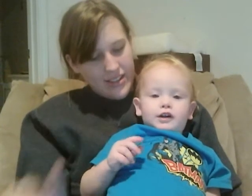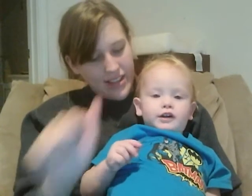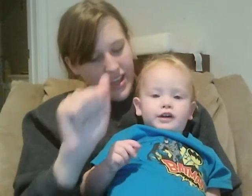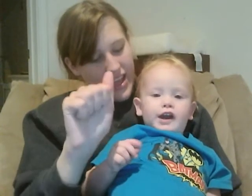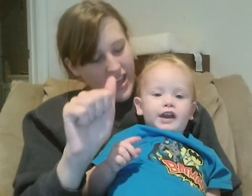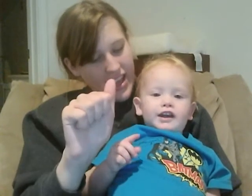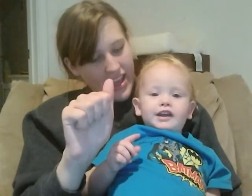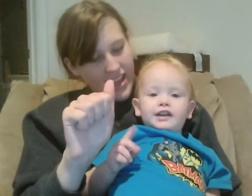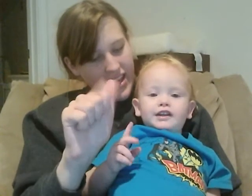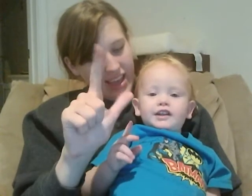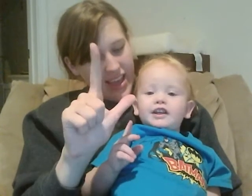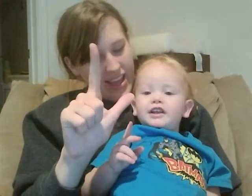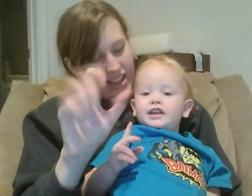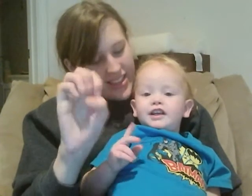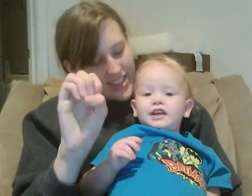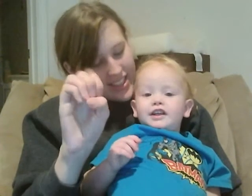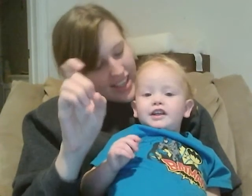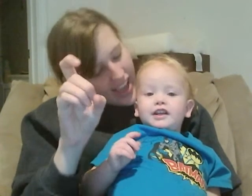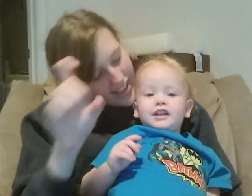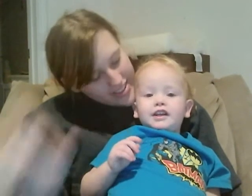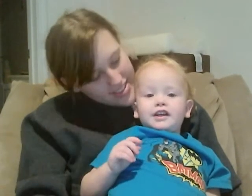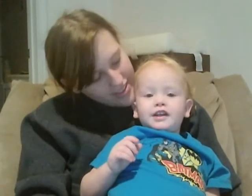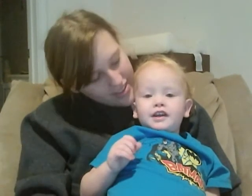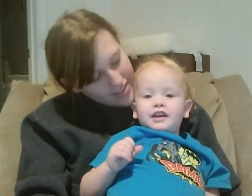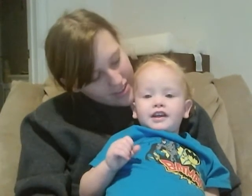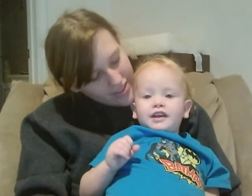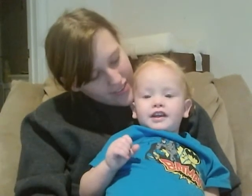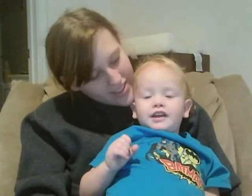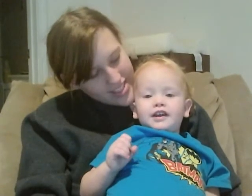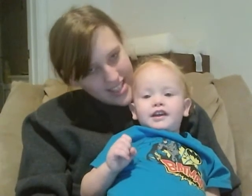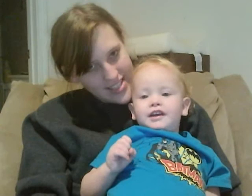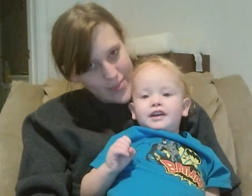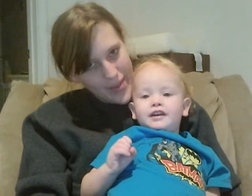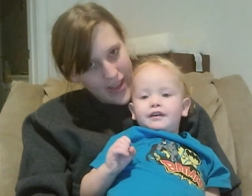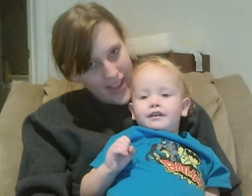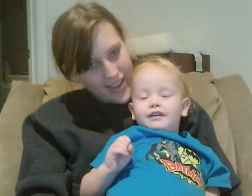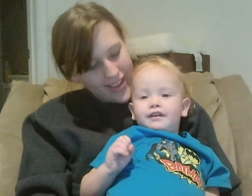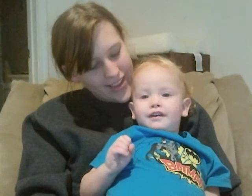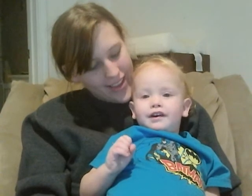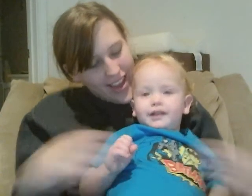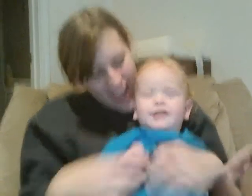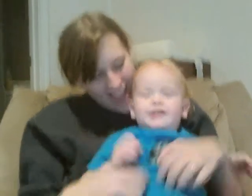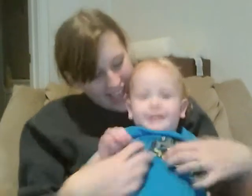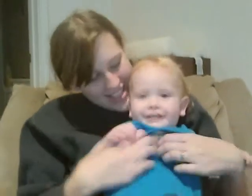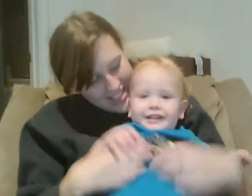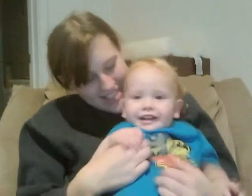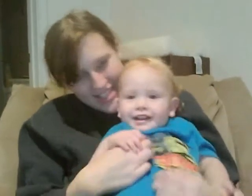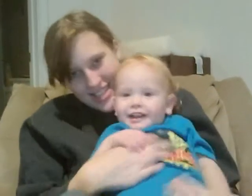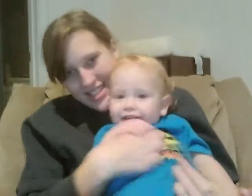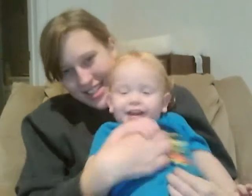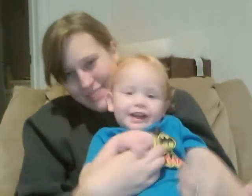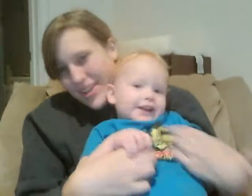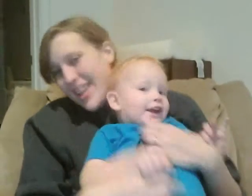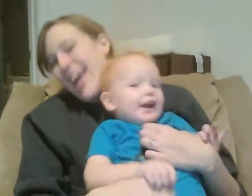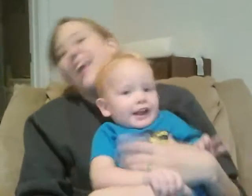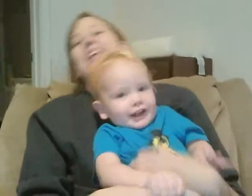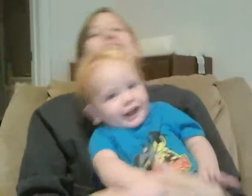A. L. E. X. What does it spell? Alex? Does it spell Alex?